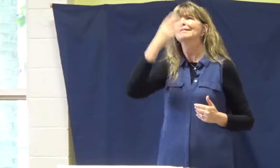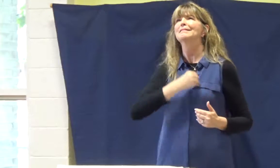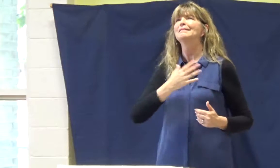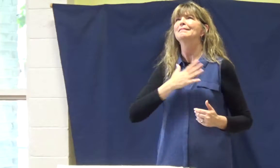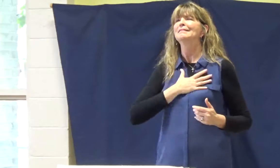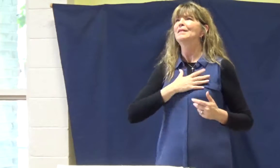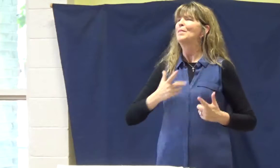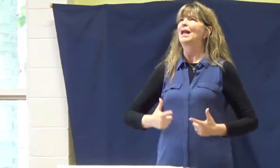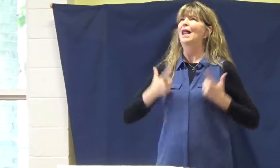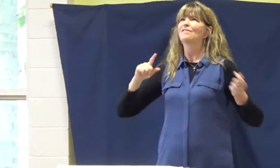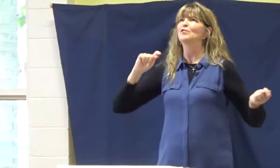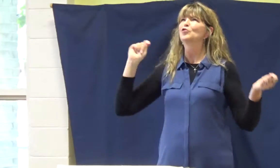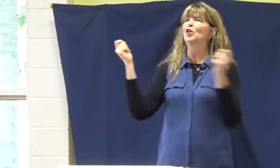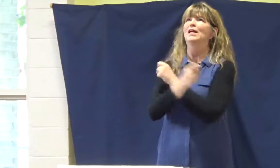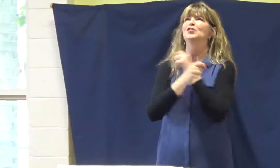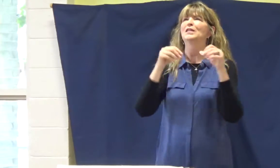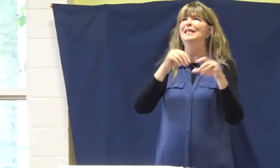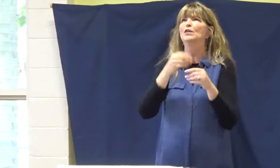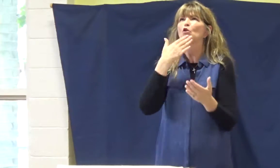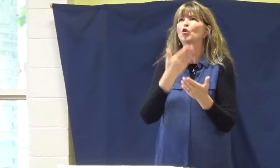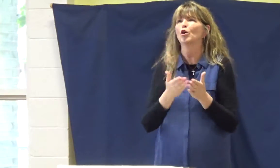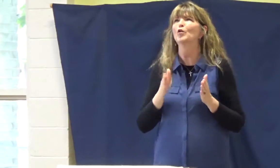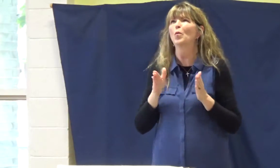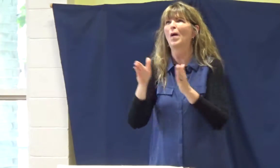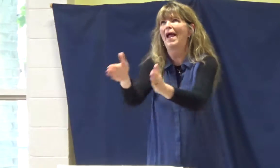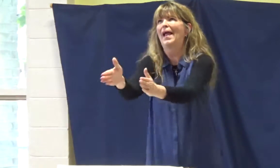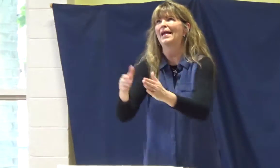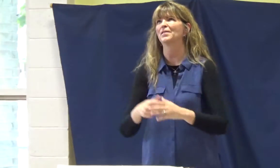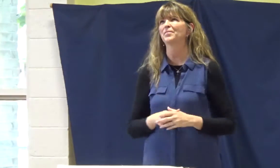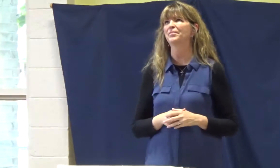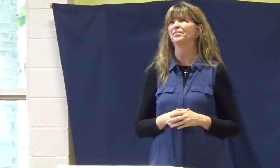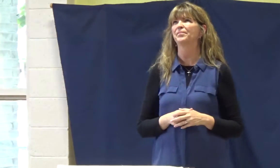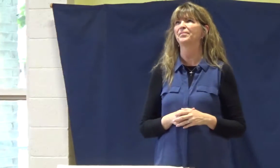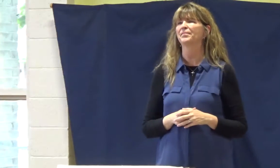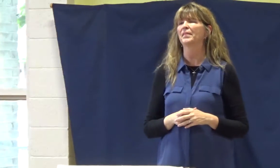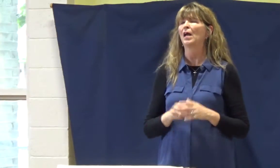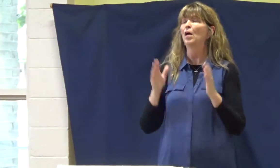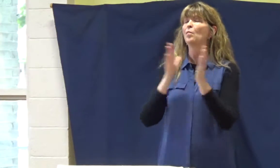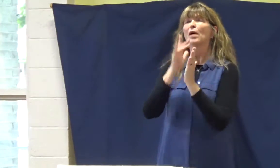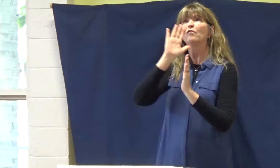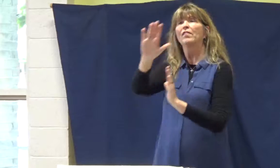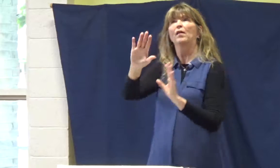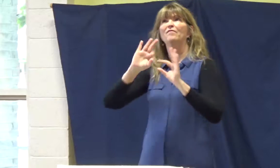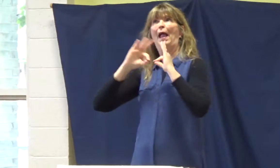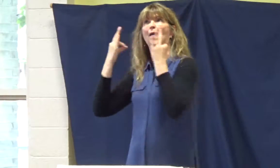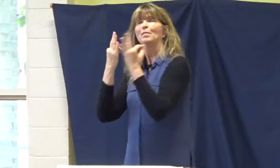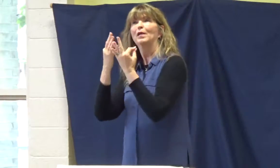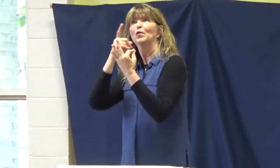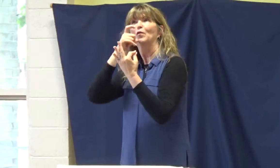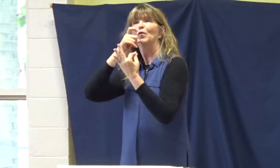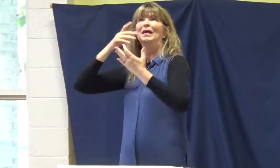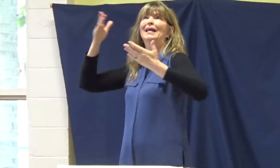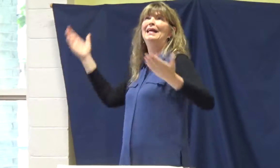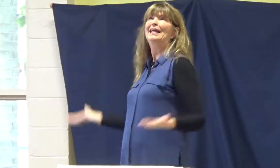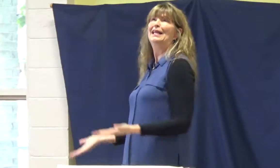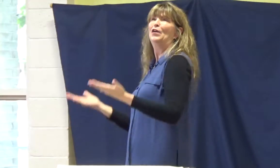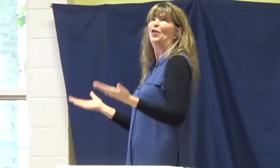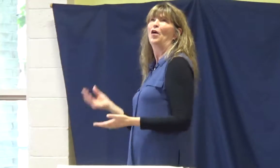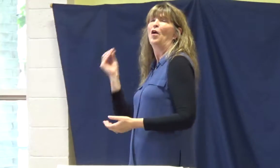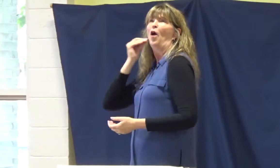and that their experience will be life-changing, but in a good way. We also pray for their families